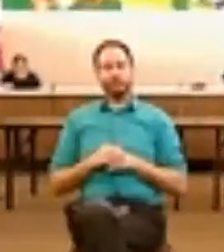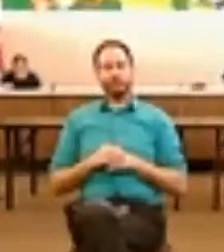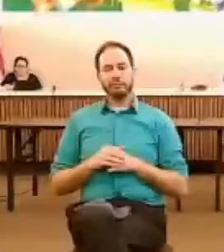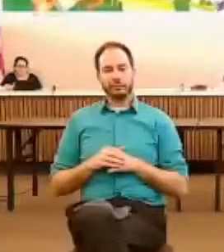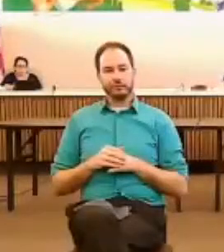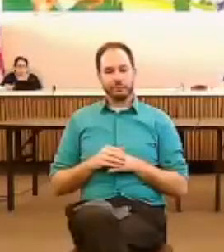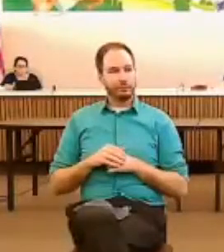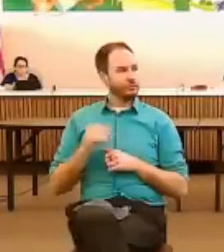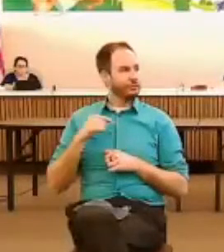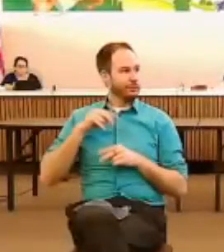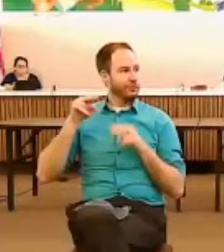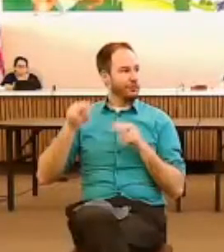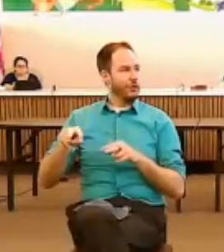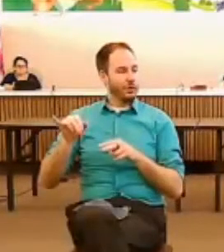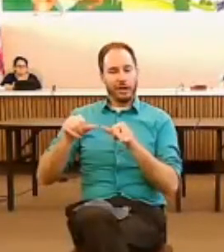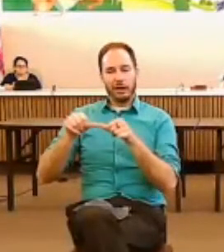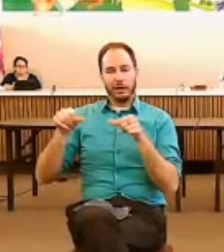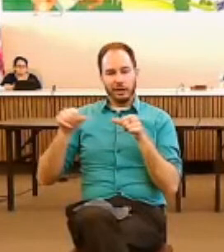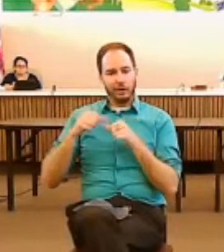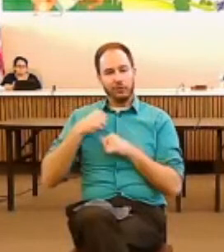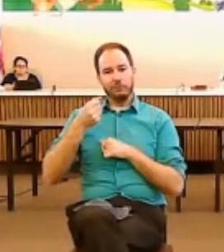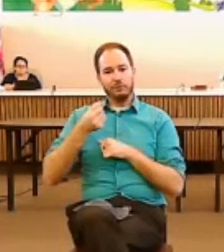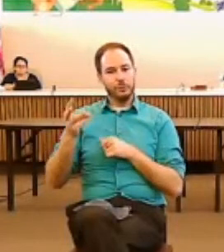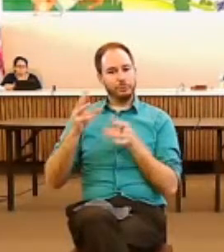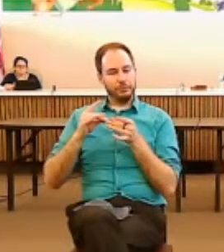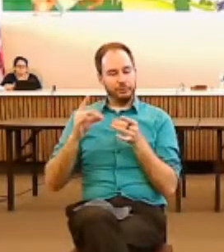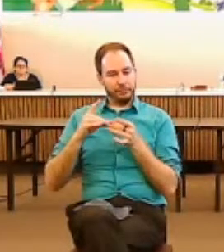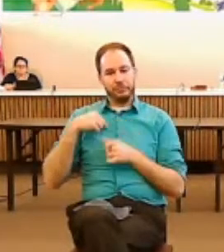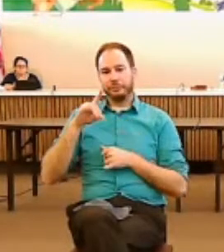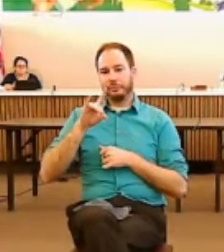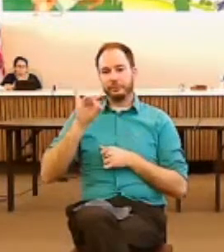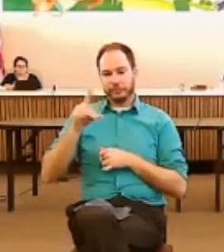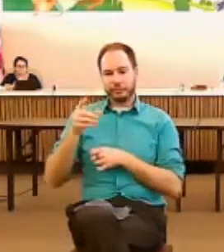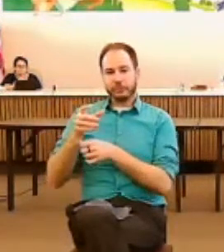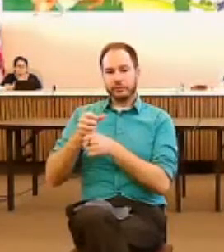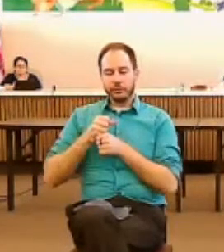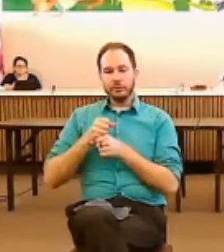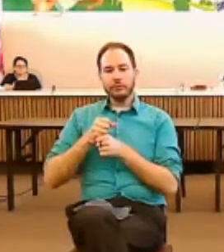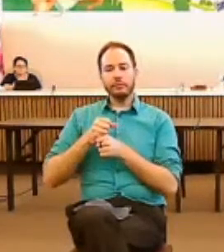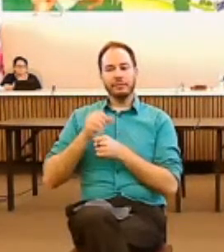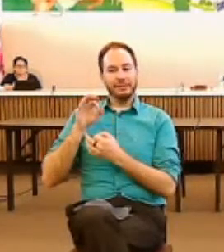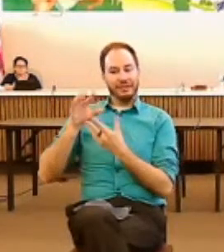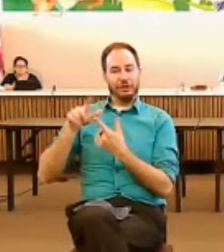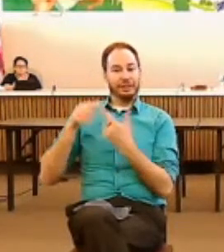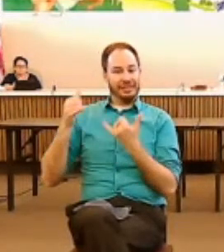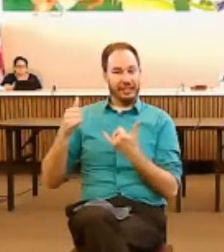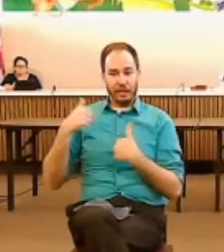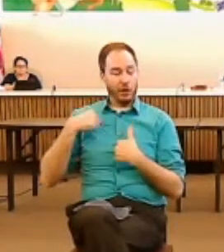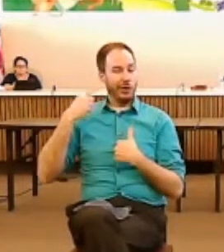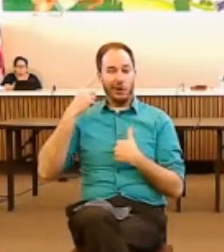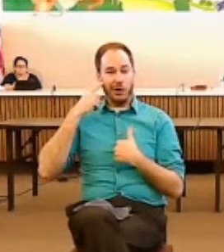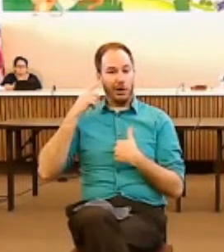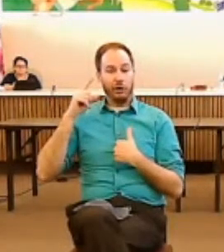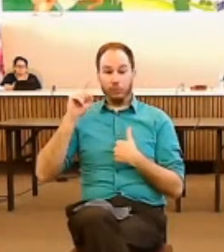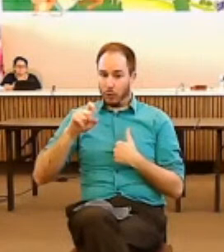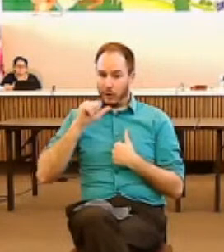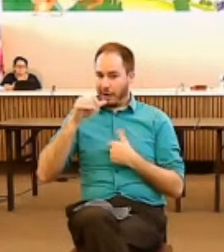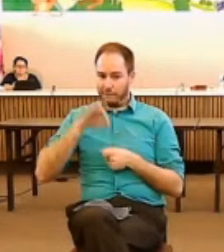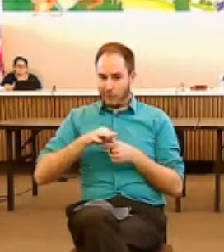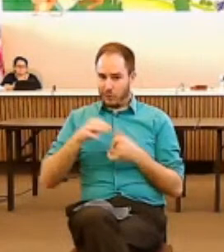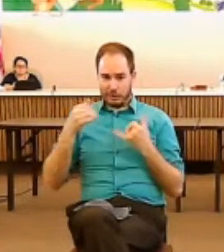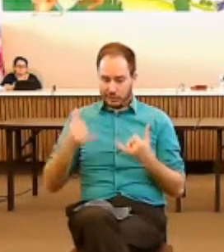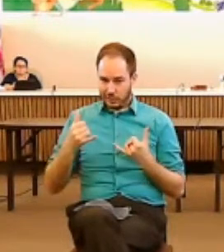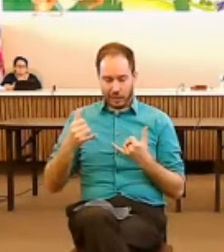In looking at this, just so a couple comments, we did receive word back today. Originally, we weren't going to rule on this today,